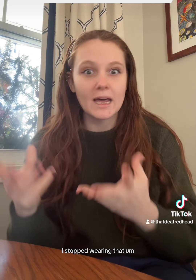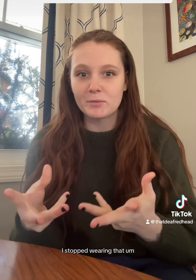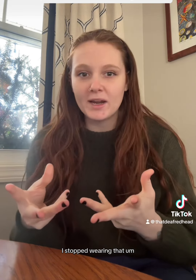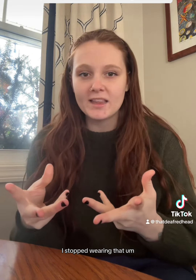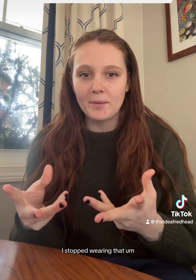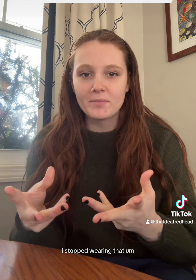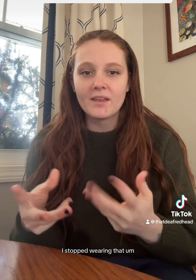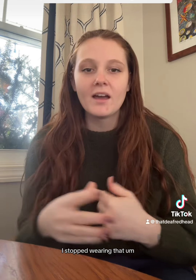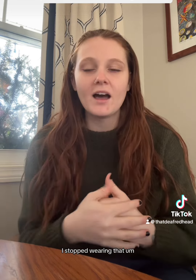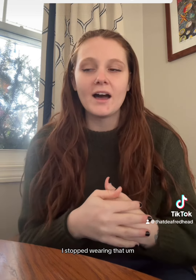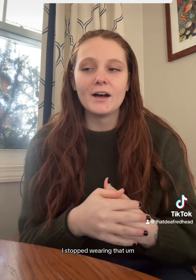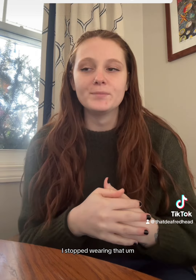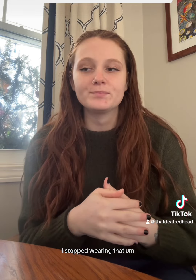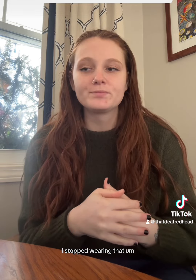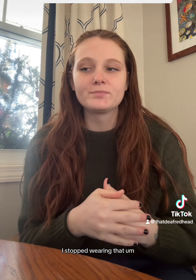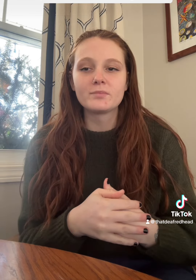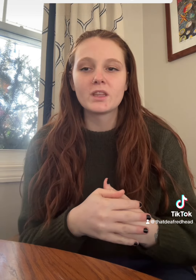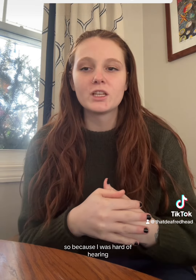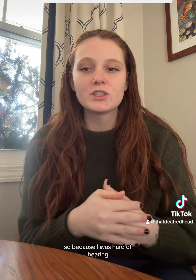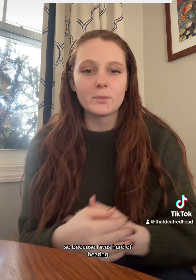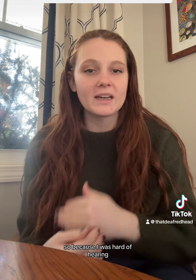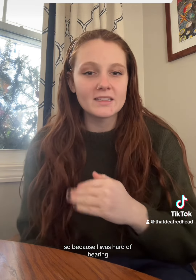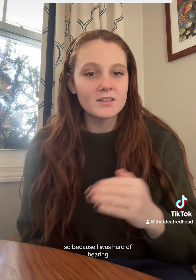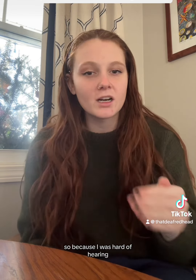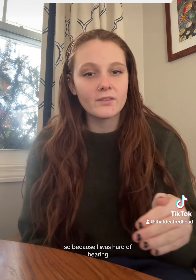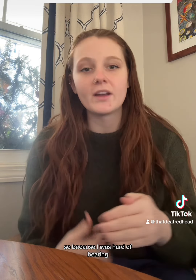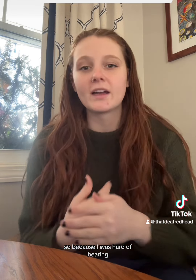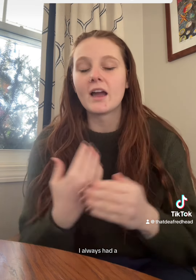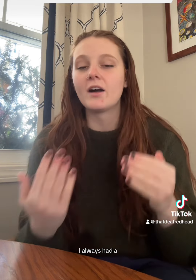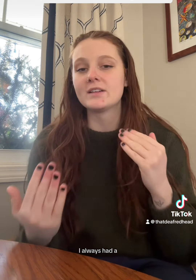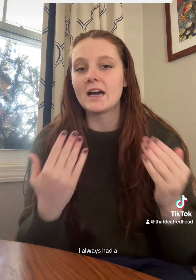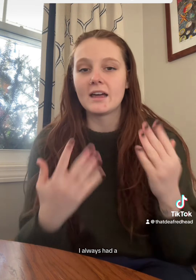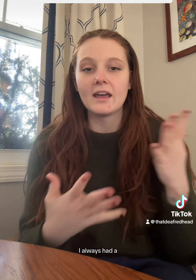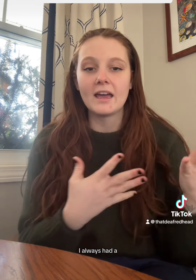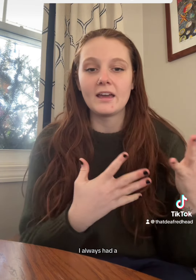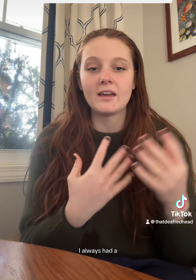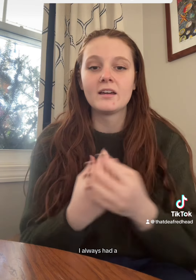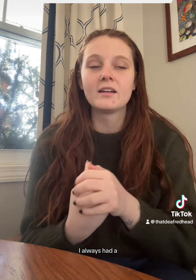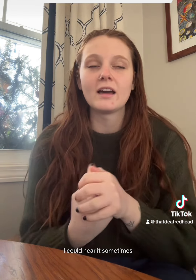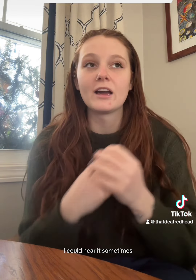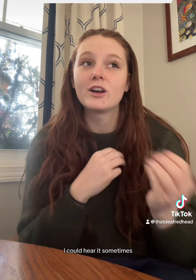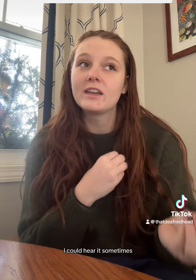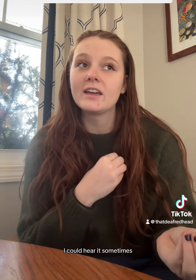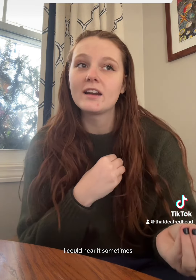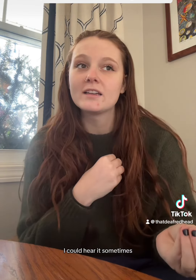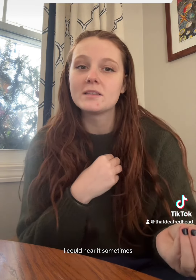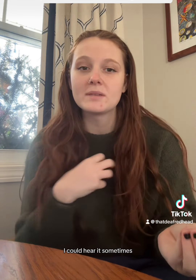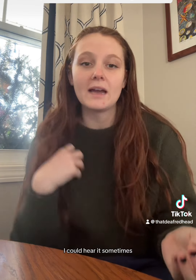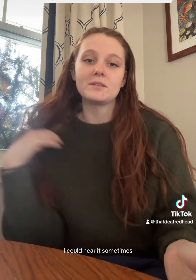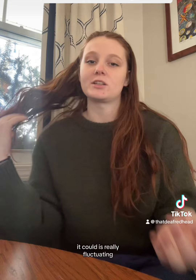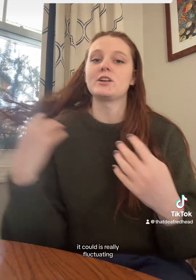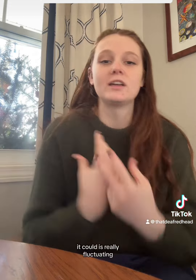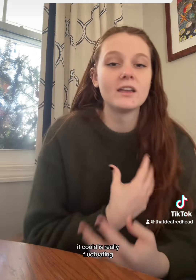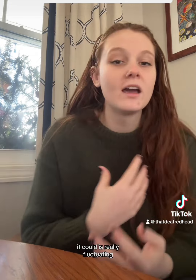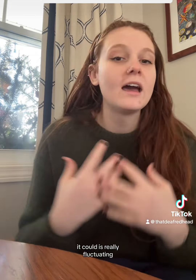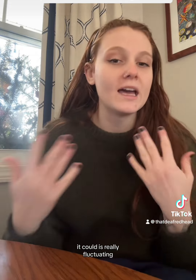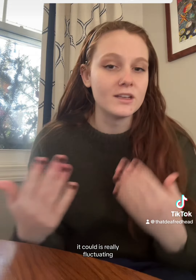wearing them. So because I was hard of hearing, I always had I could hear it sometimes, I couldn't. It was